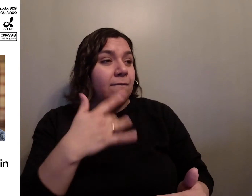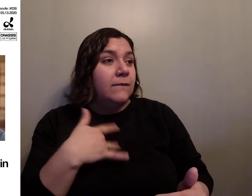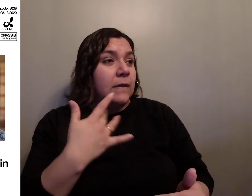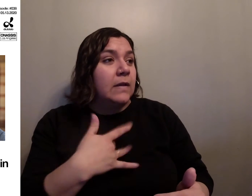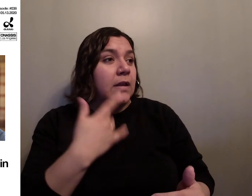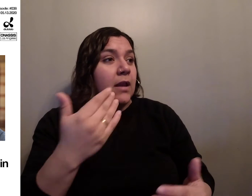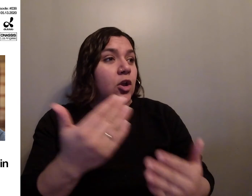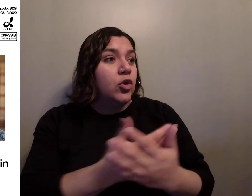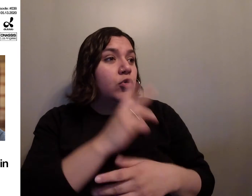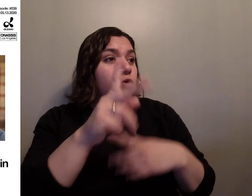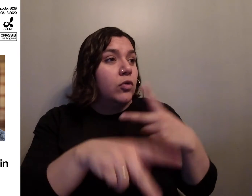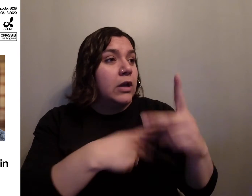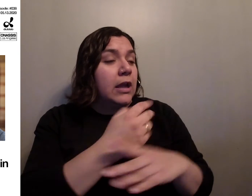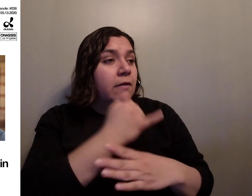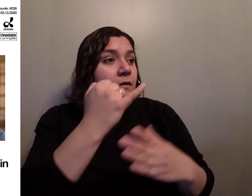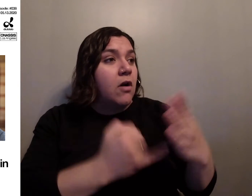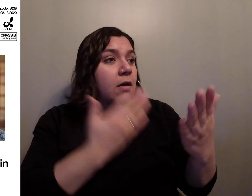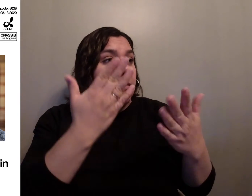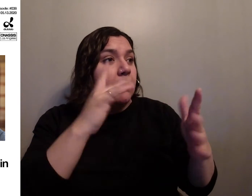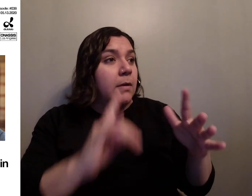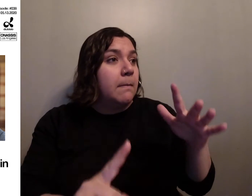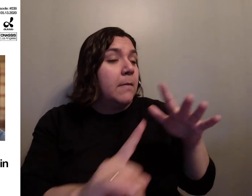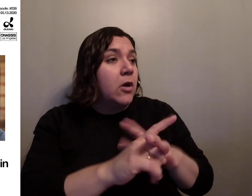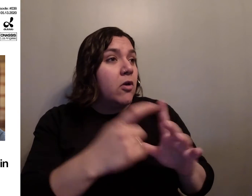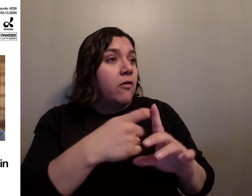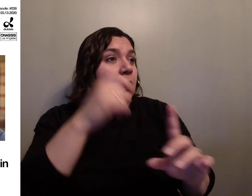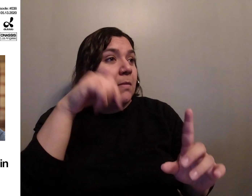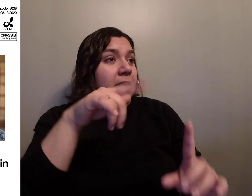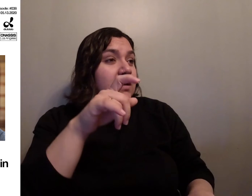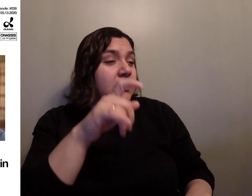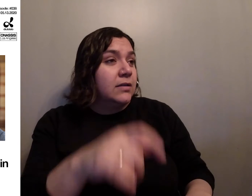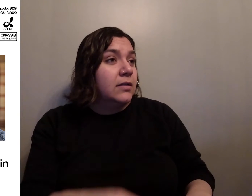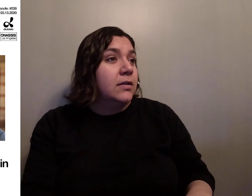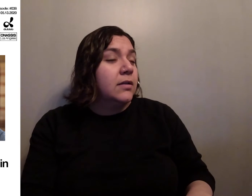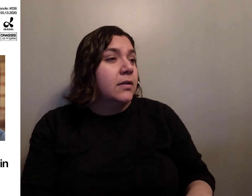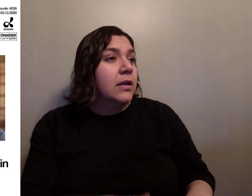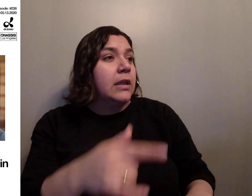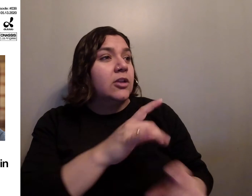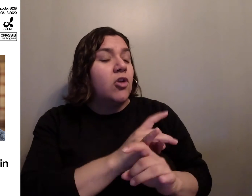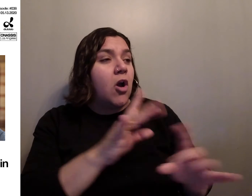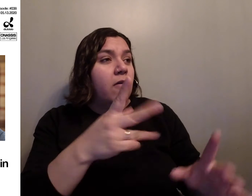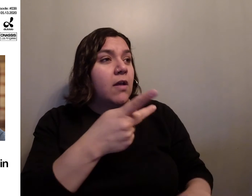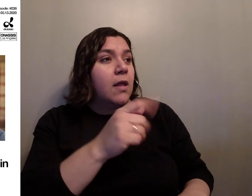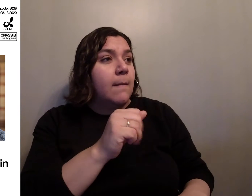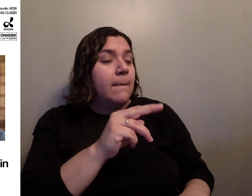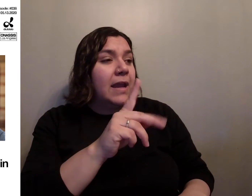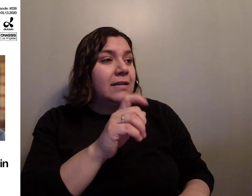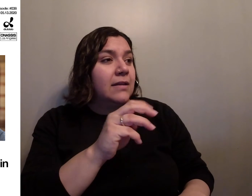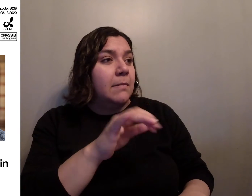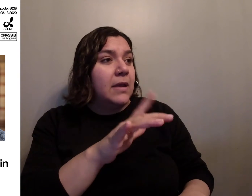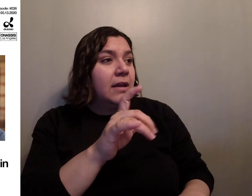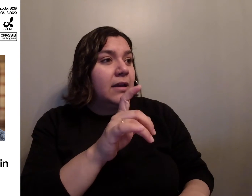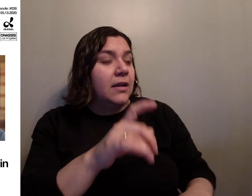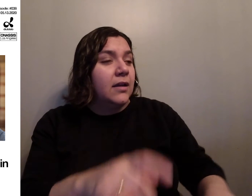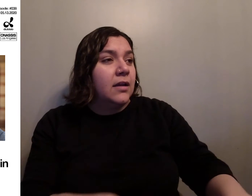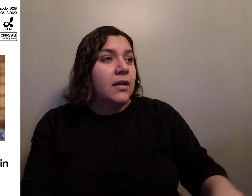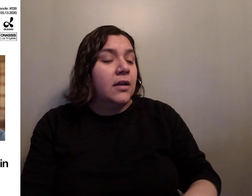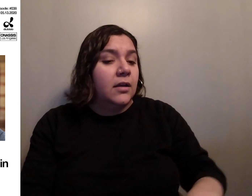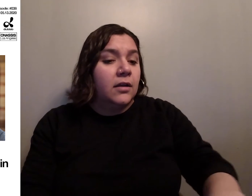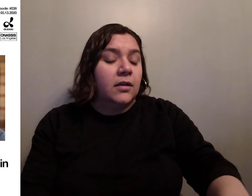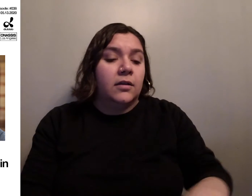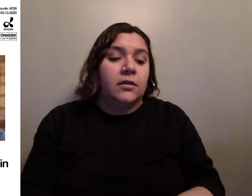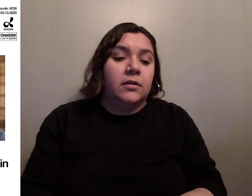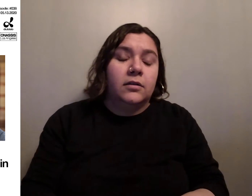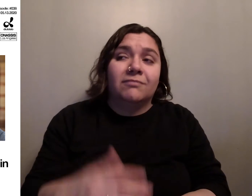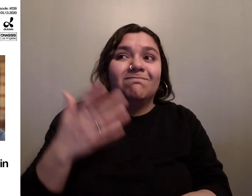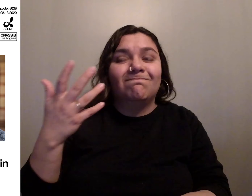to mind is, do you have a sense that new forms of art might emerge from this terrible